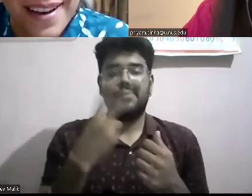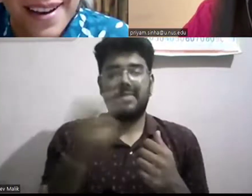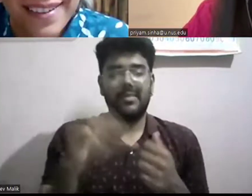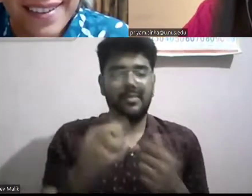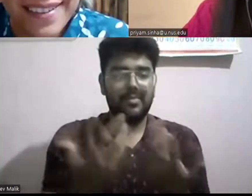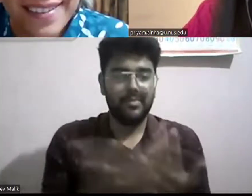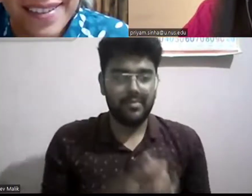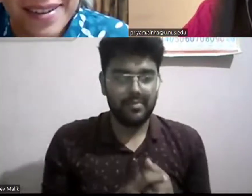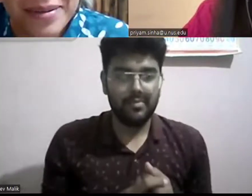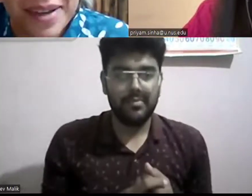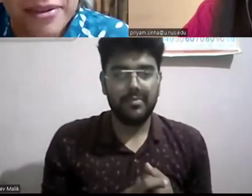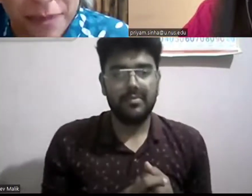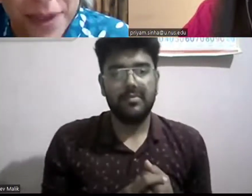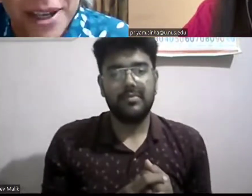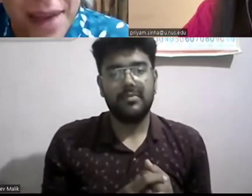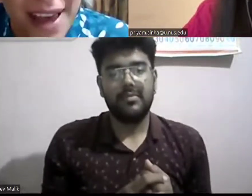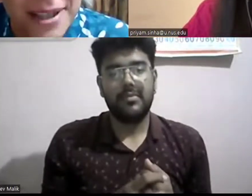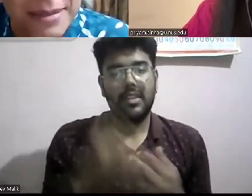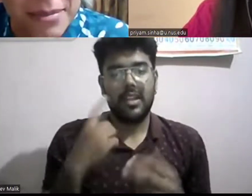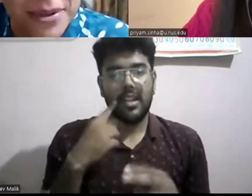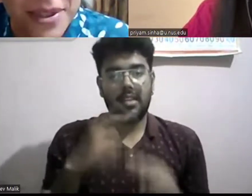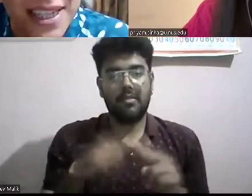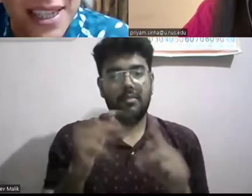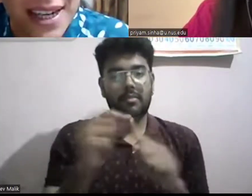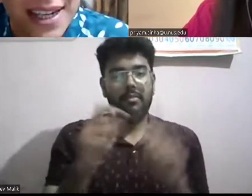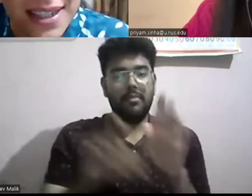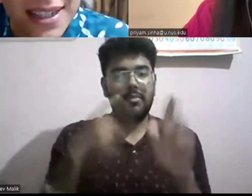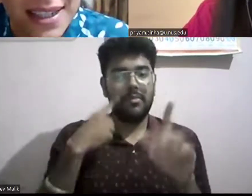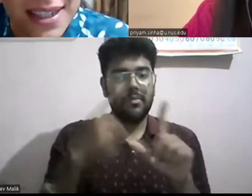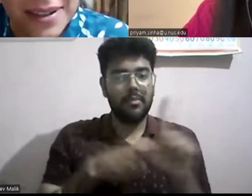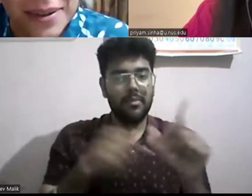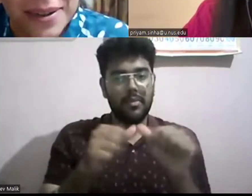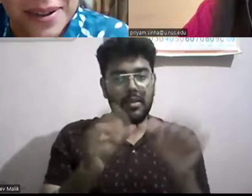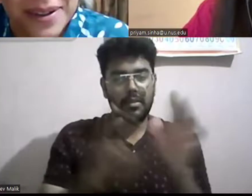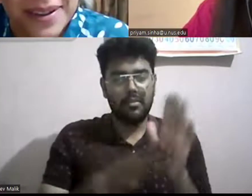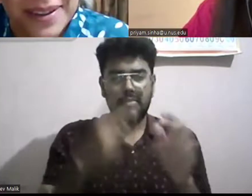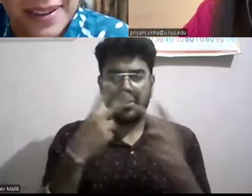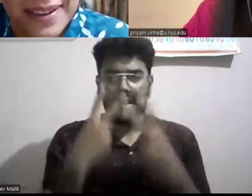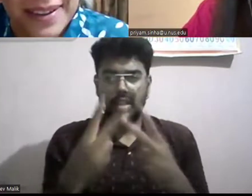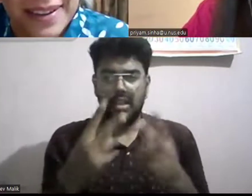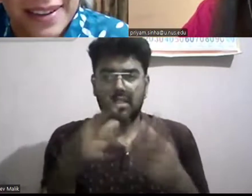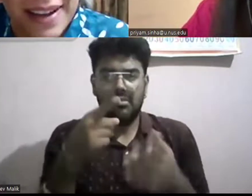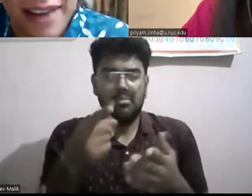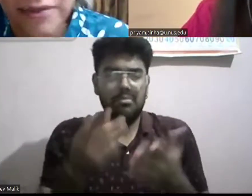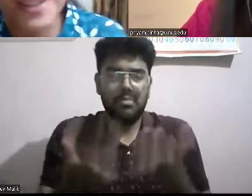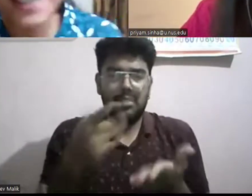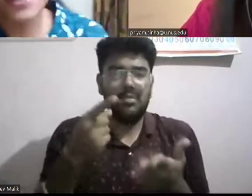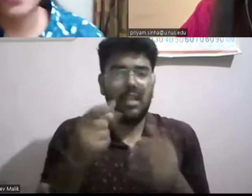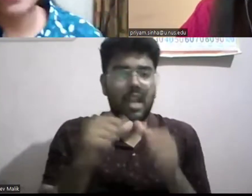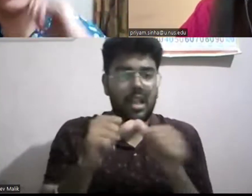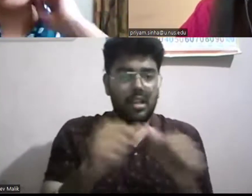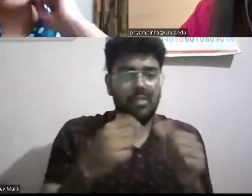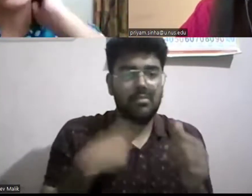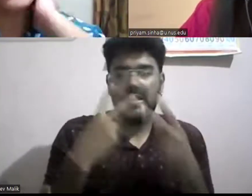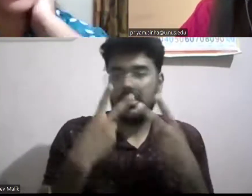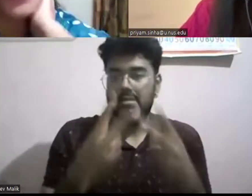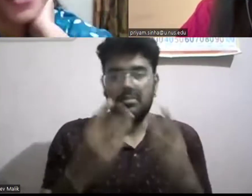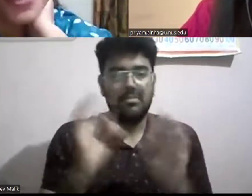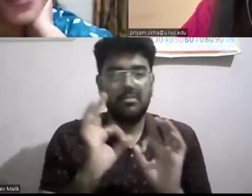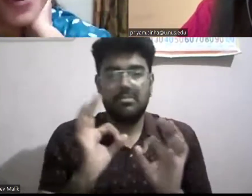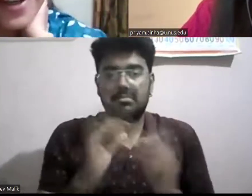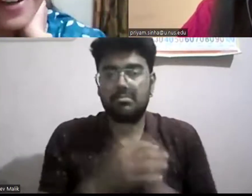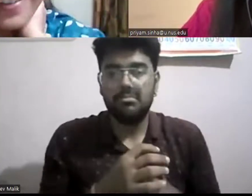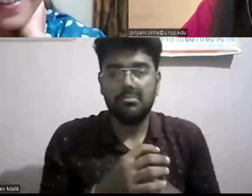even if Priyam has, maybe, she can answer it. I've not seen this